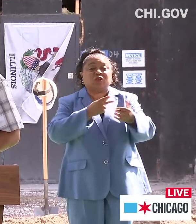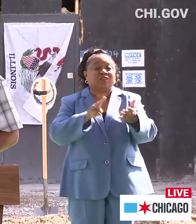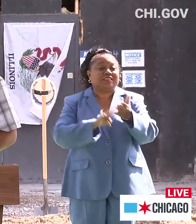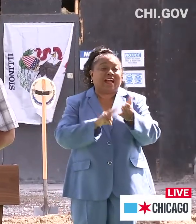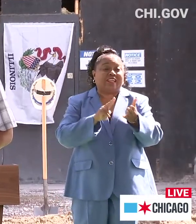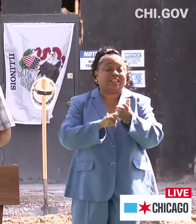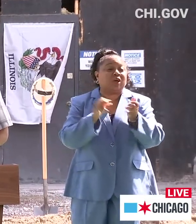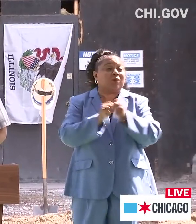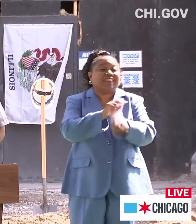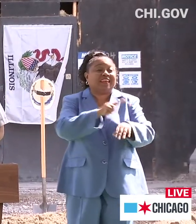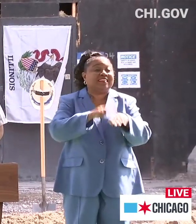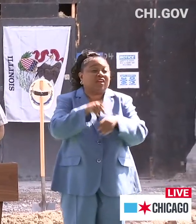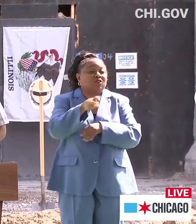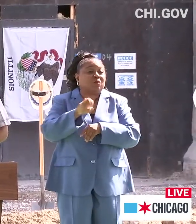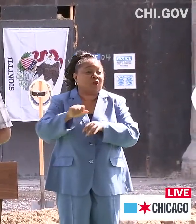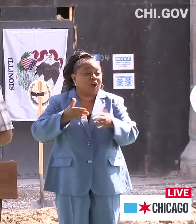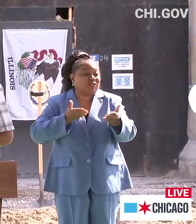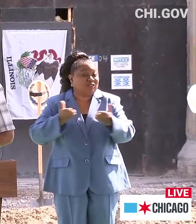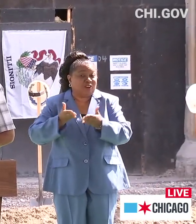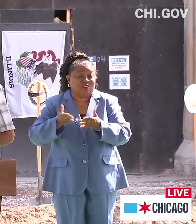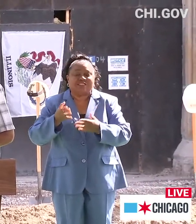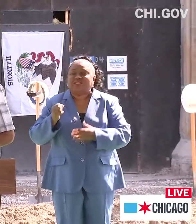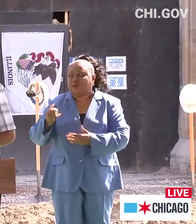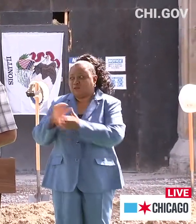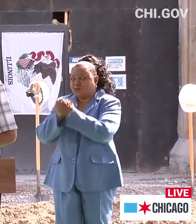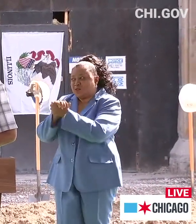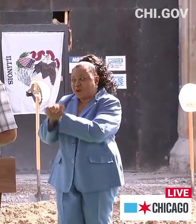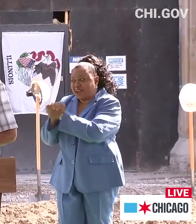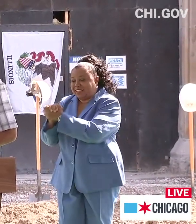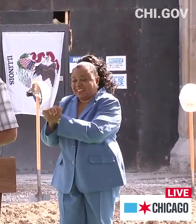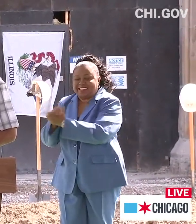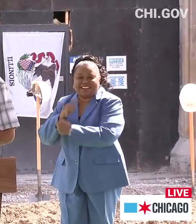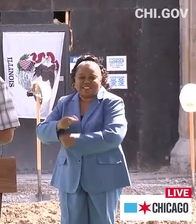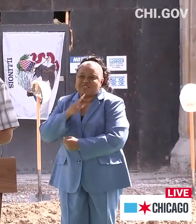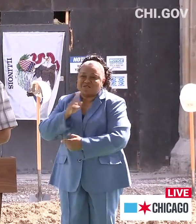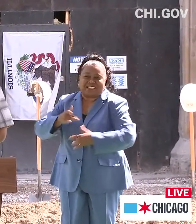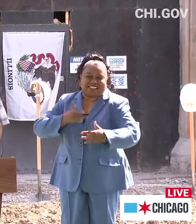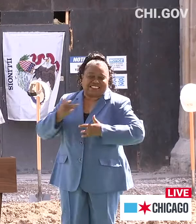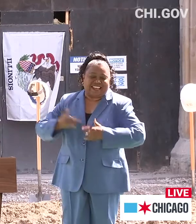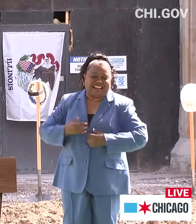contract with the National Park Services. So congratulations, that's big stuff.